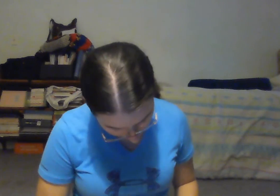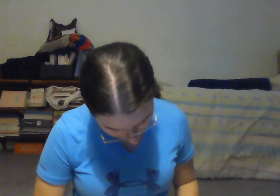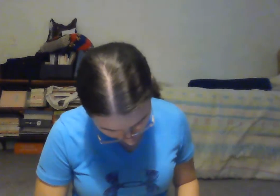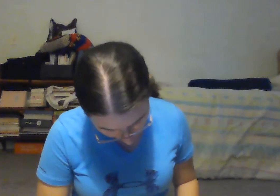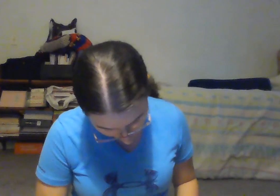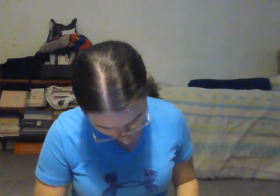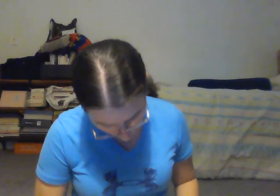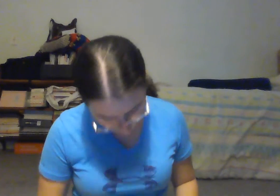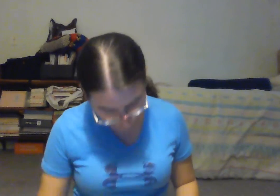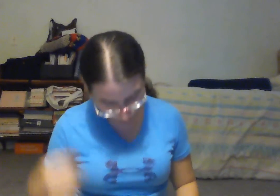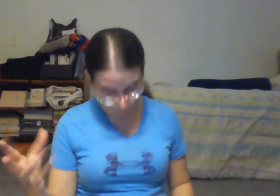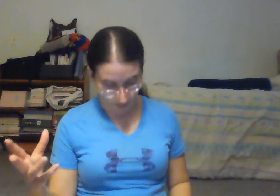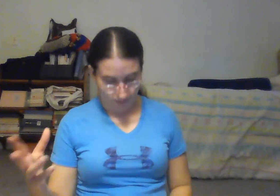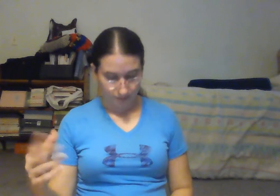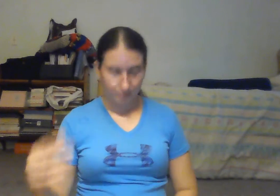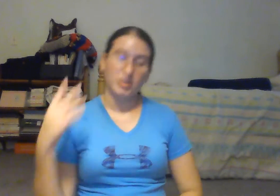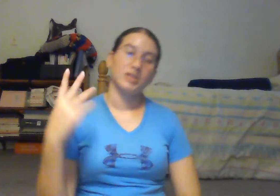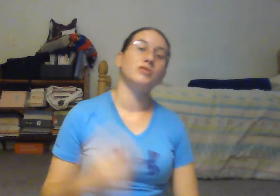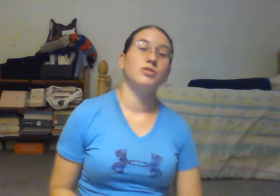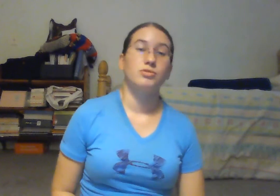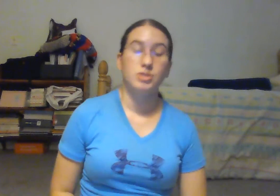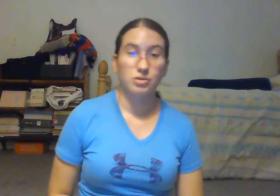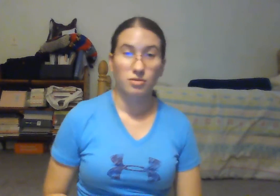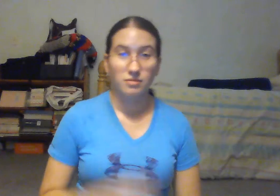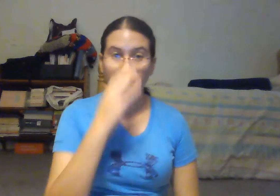sister, she old 3. My sister is 3 years old.